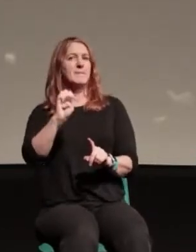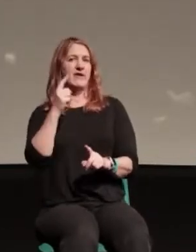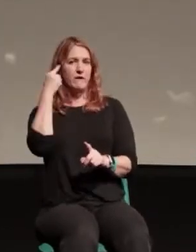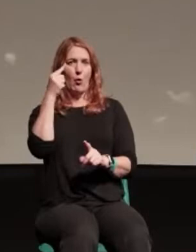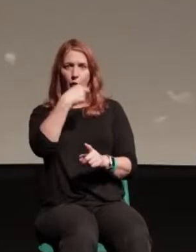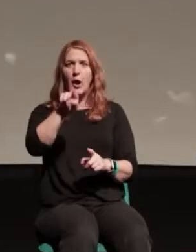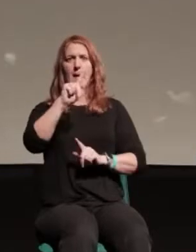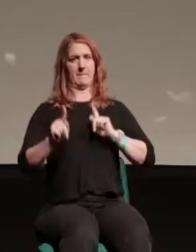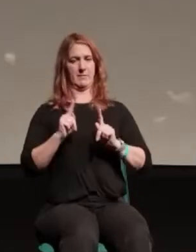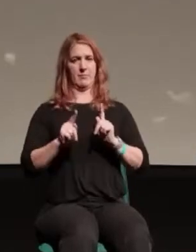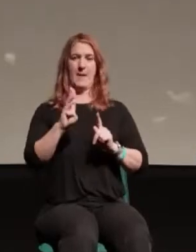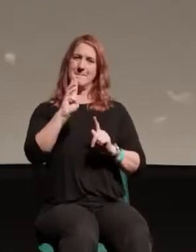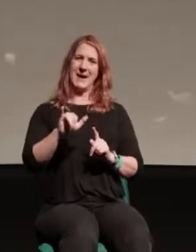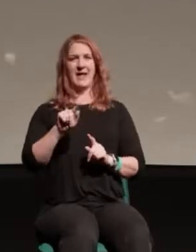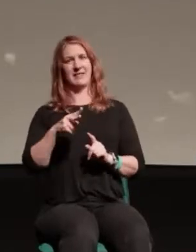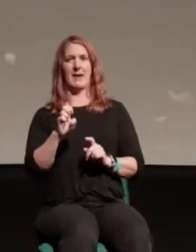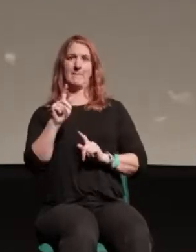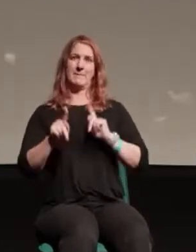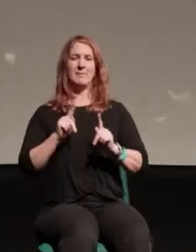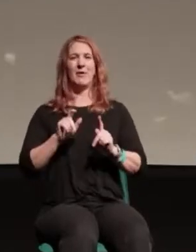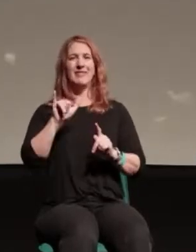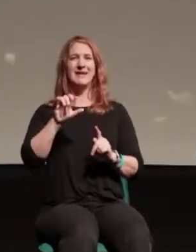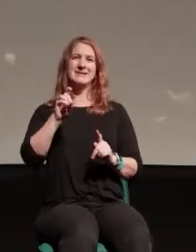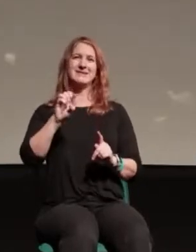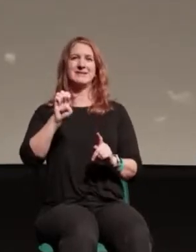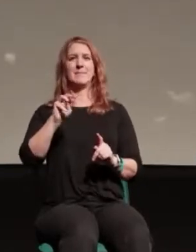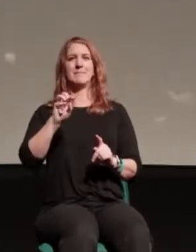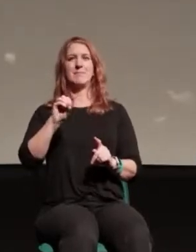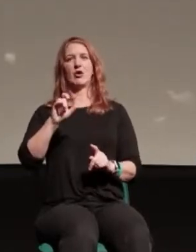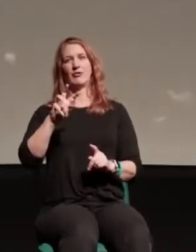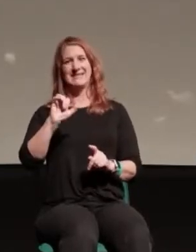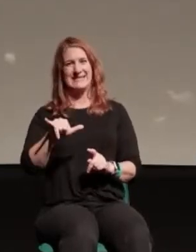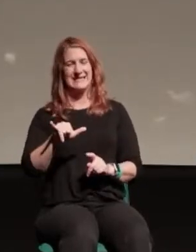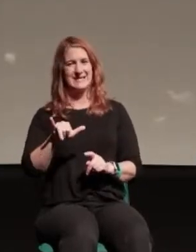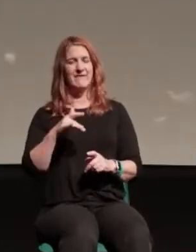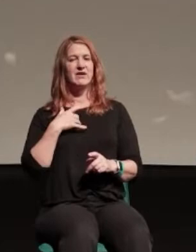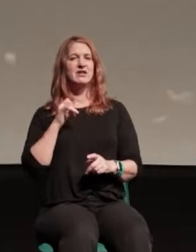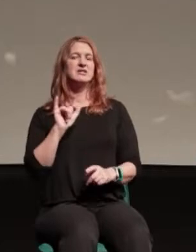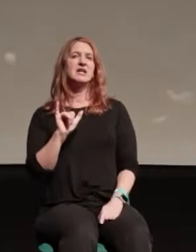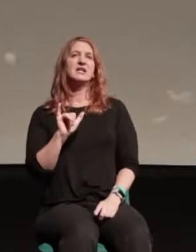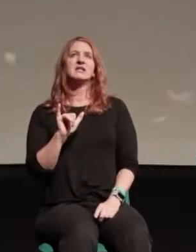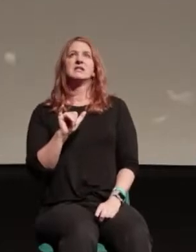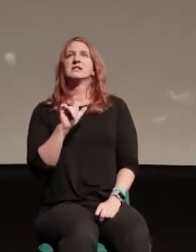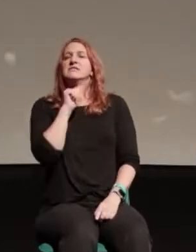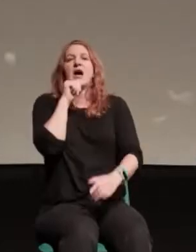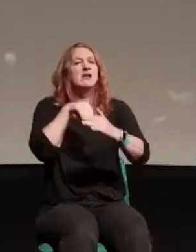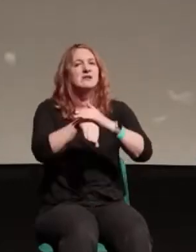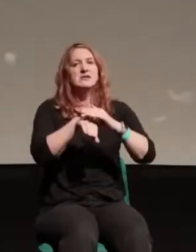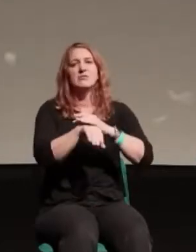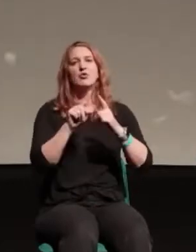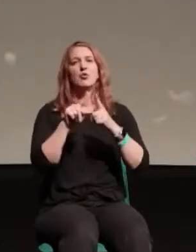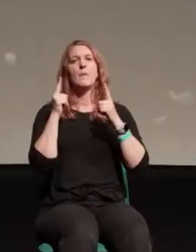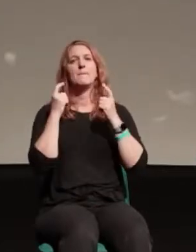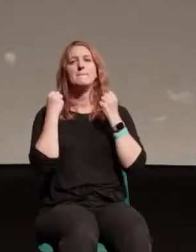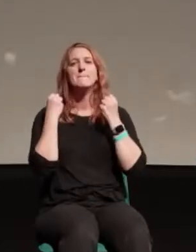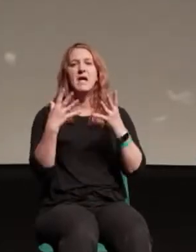by the people. For me, it's the exercise of democracy. But it feels inaccessible, I think, to the